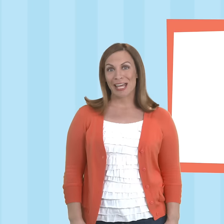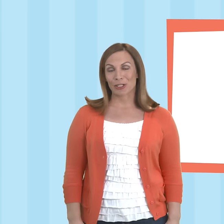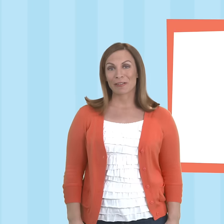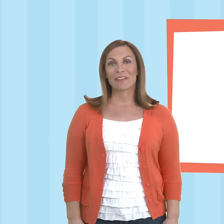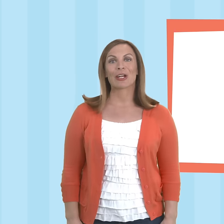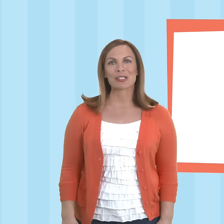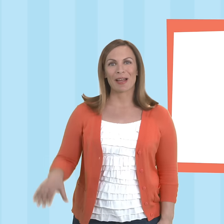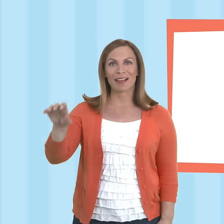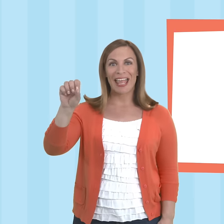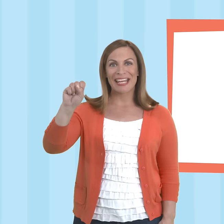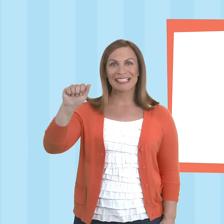Saturn, fingerspell